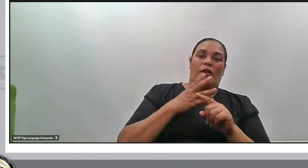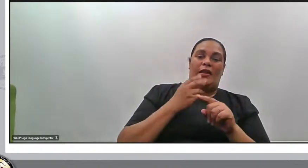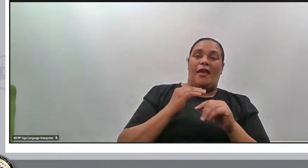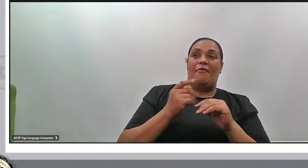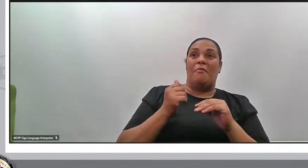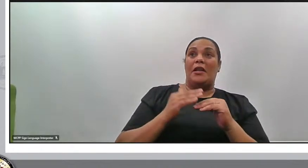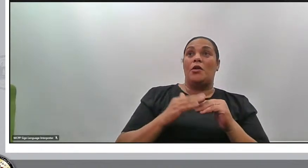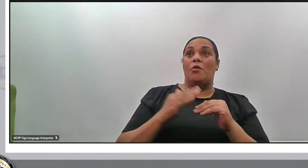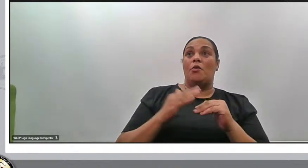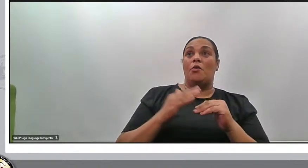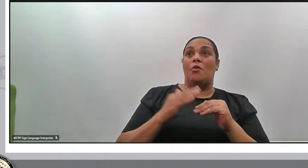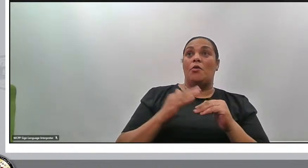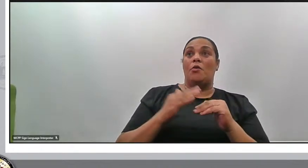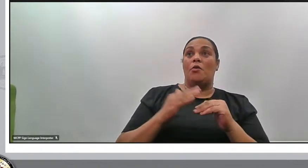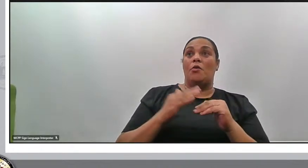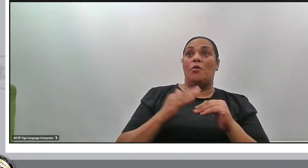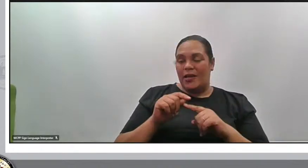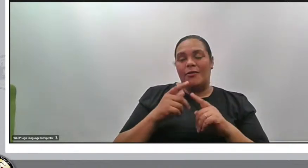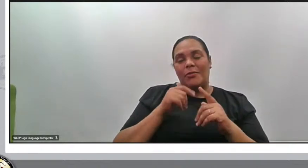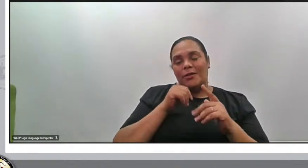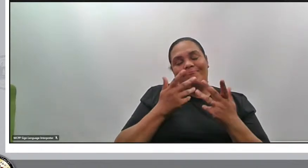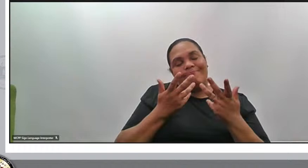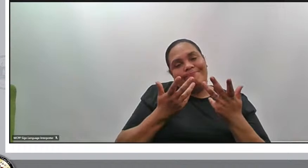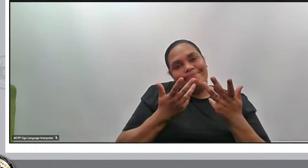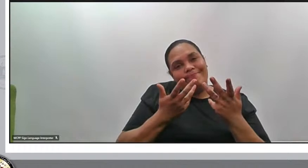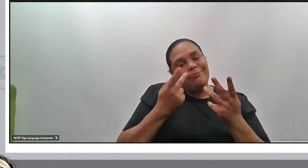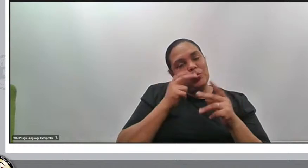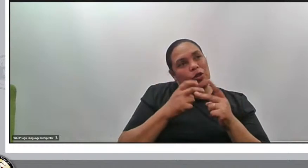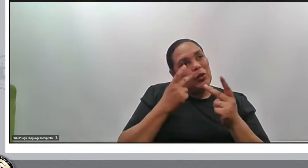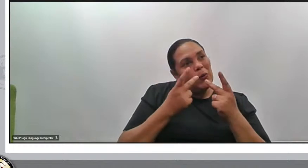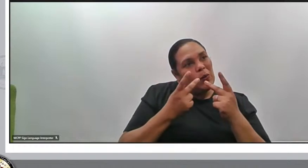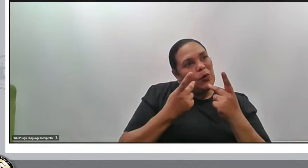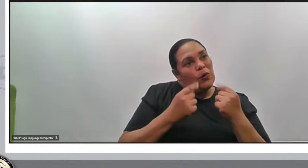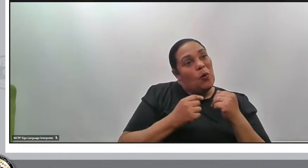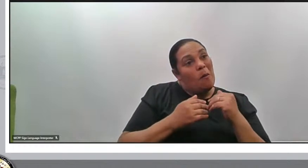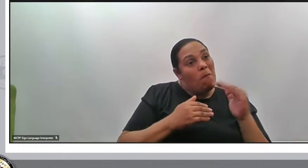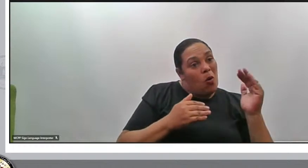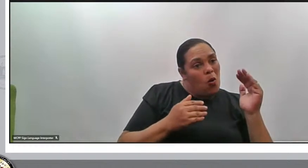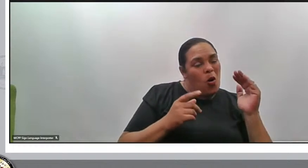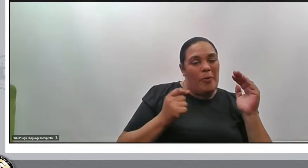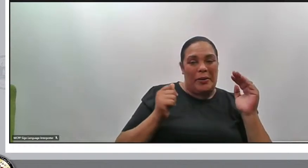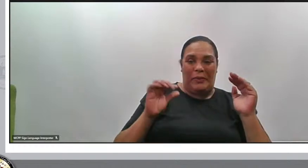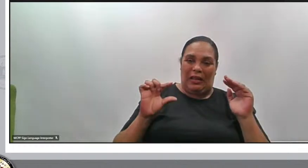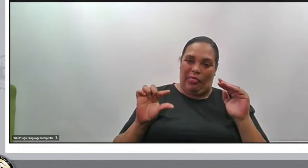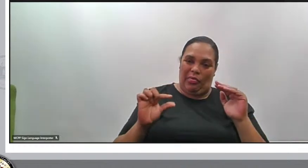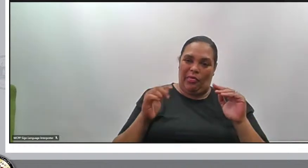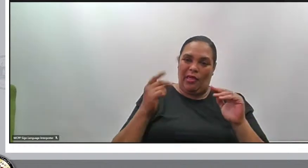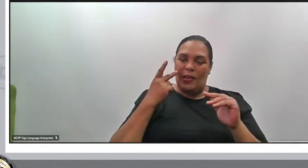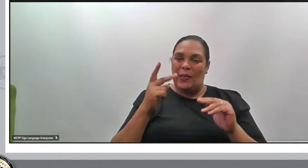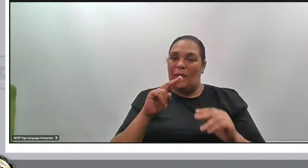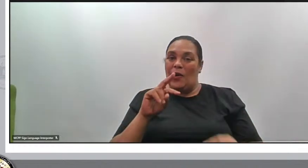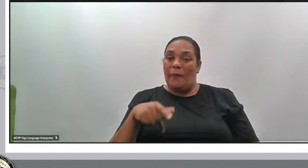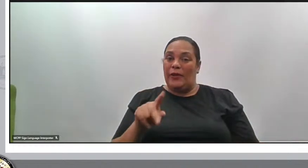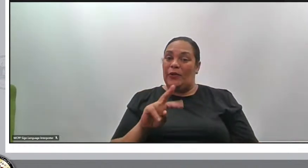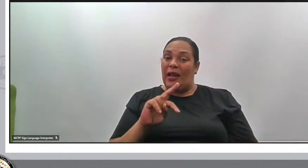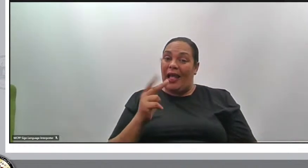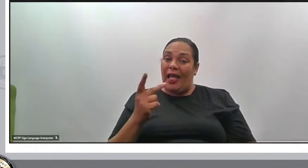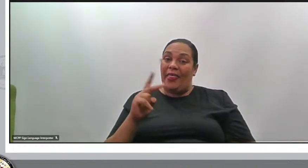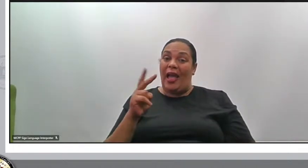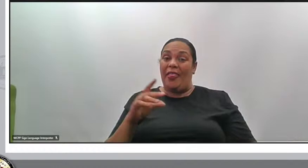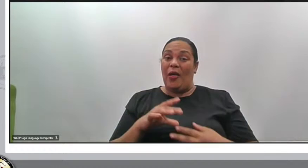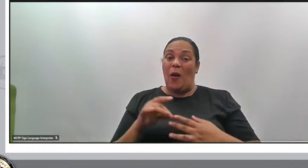for training, but we are also forced to look at doing more with less and looking at other opportunities and other